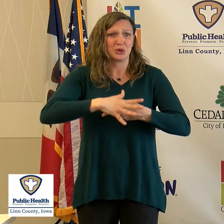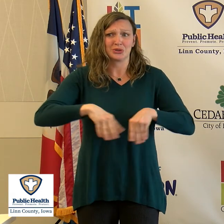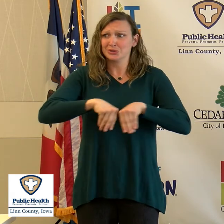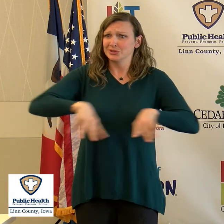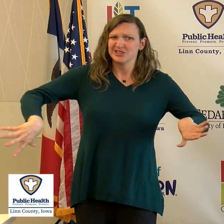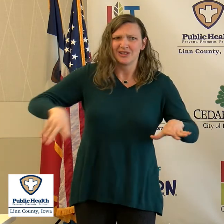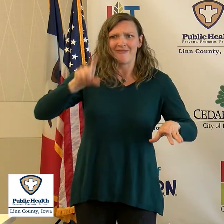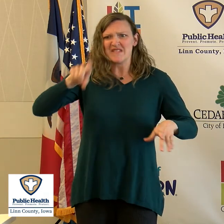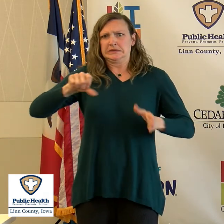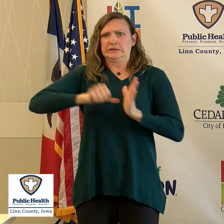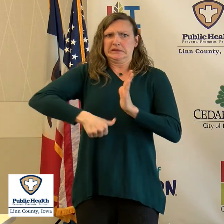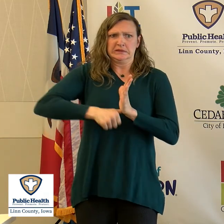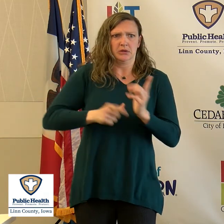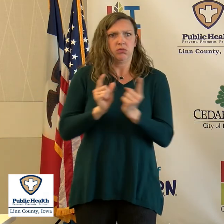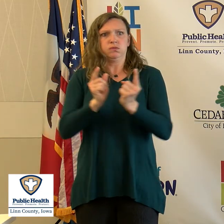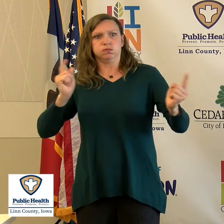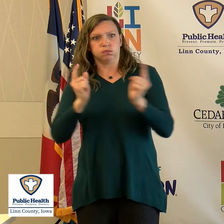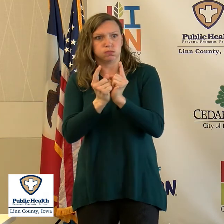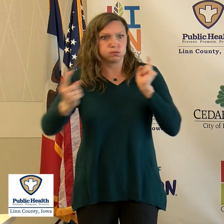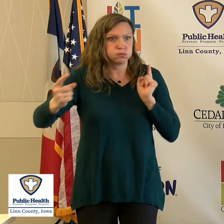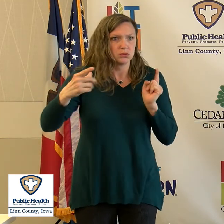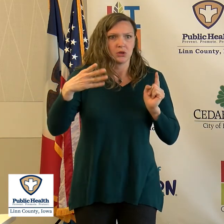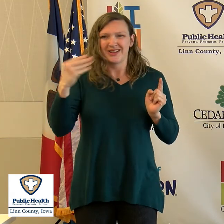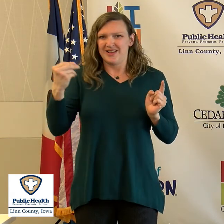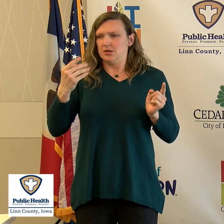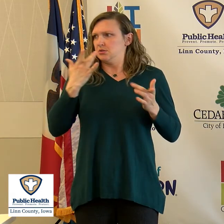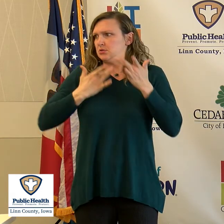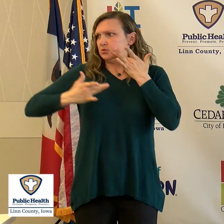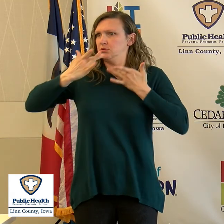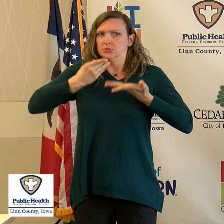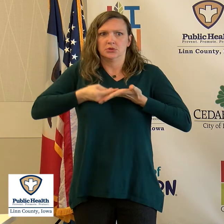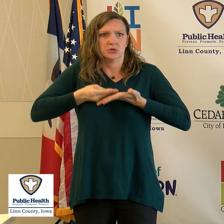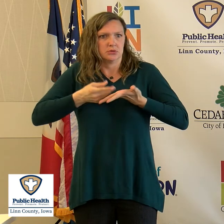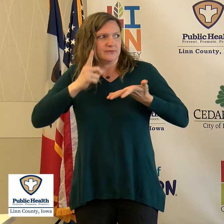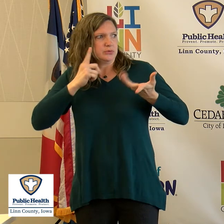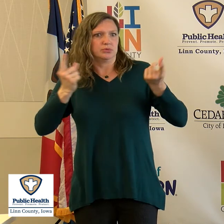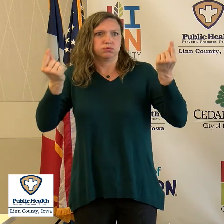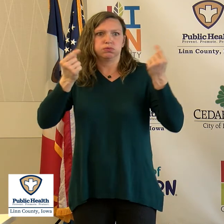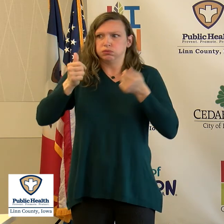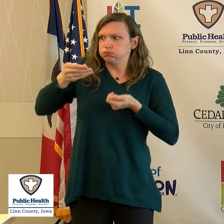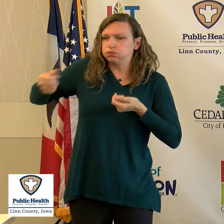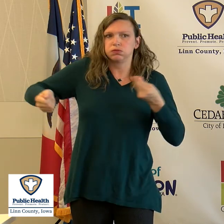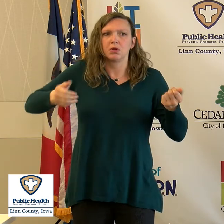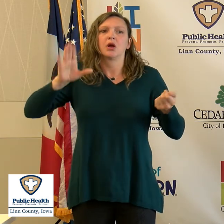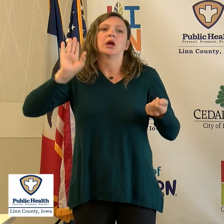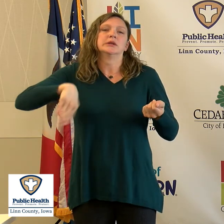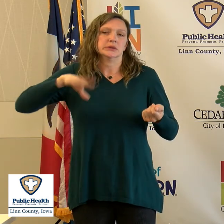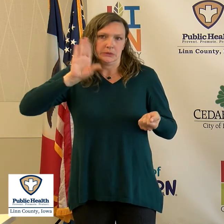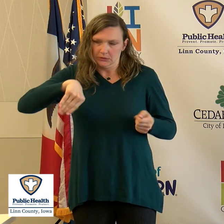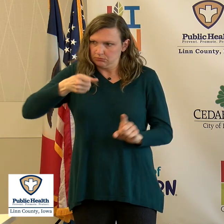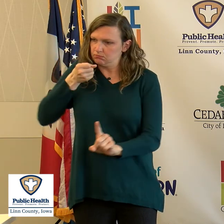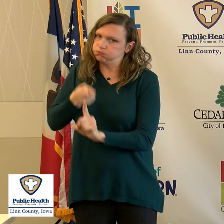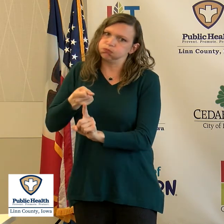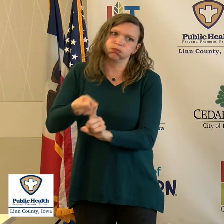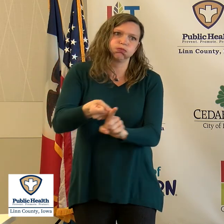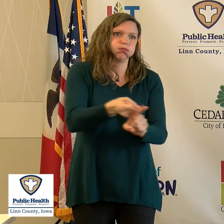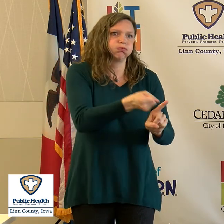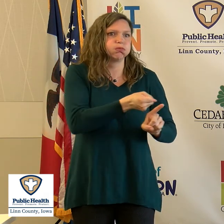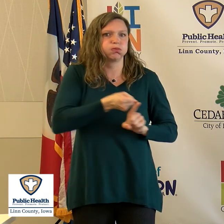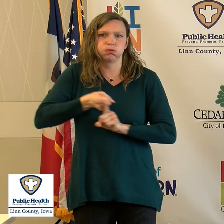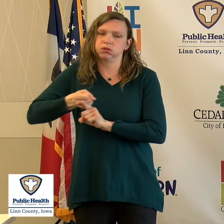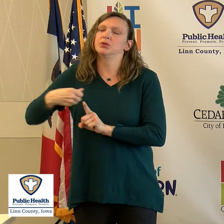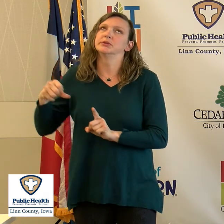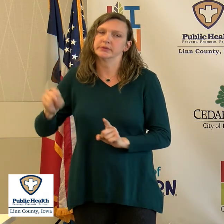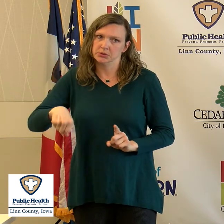and a deep financial crisis is having a big impact on all people in our community. It